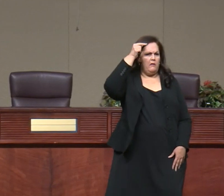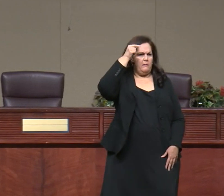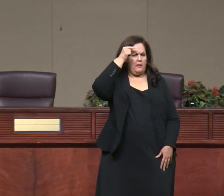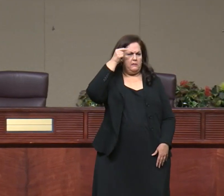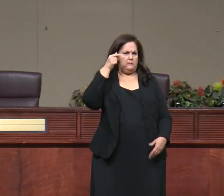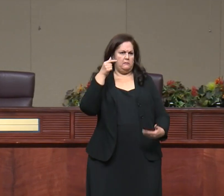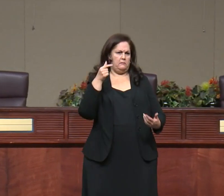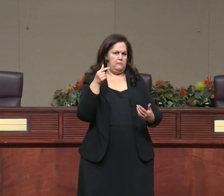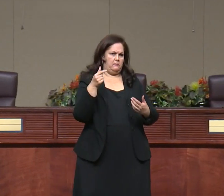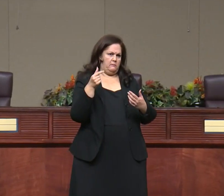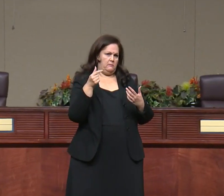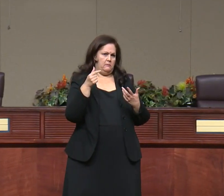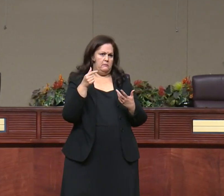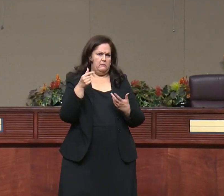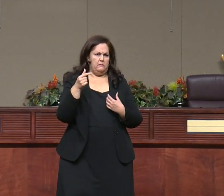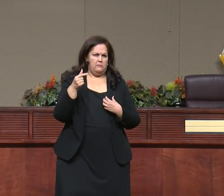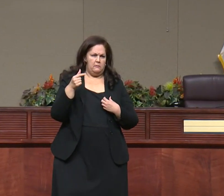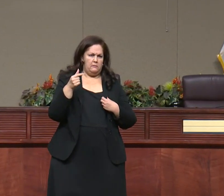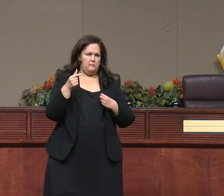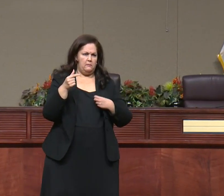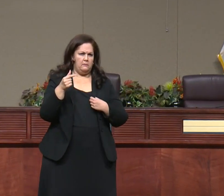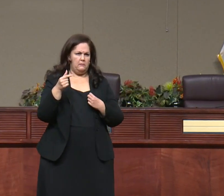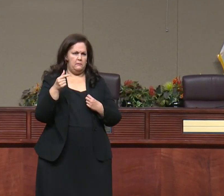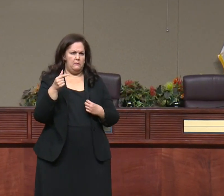guess, a